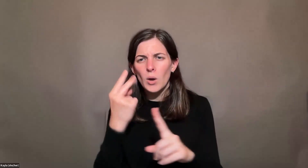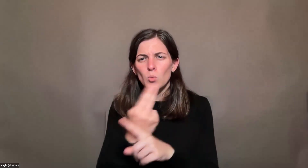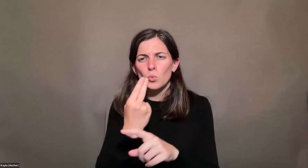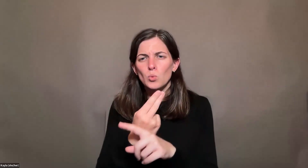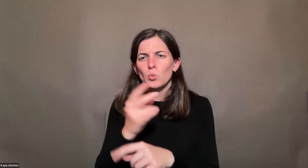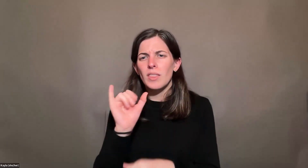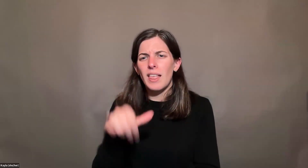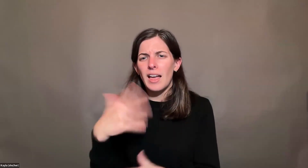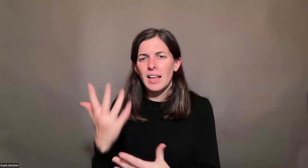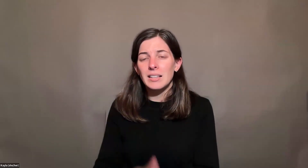Okay, can you hear me?